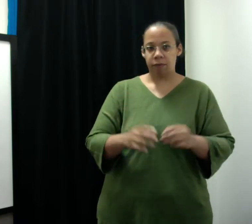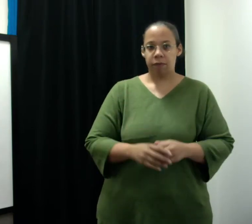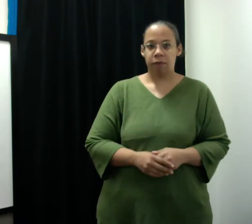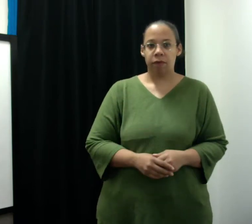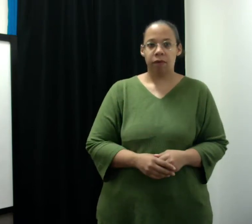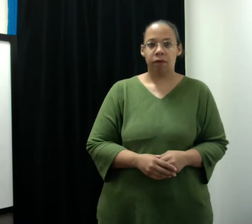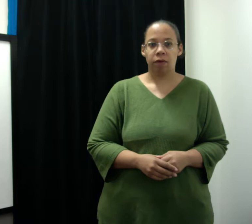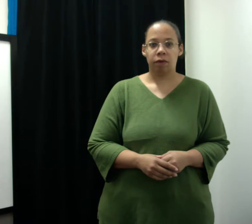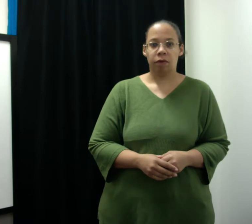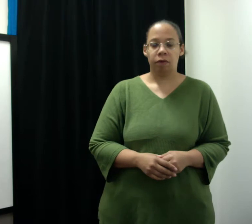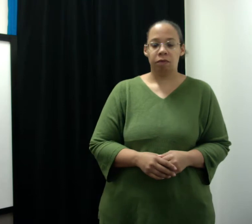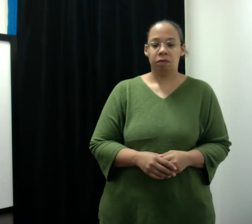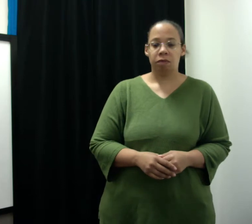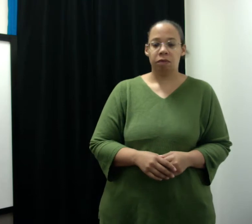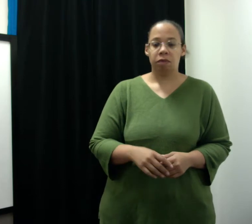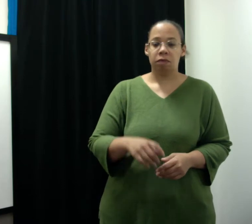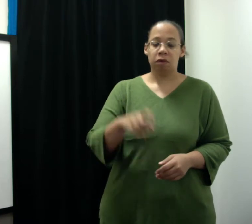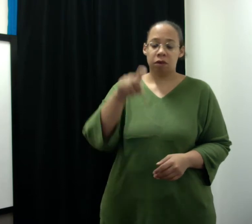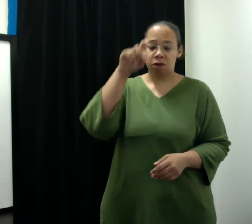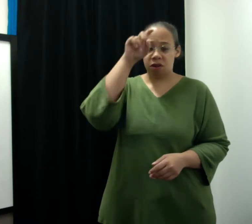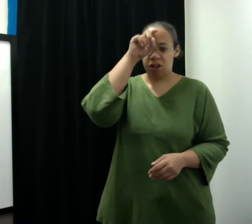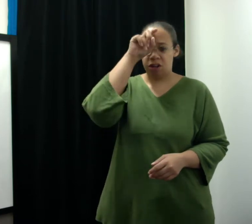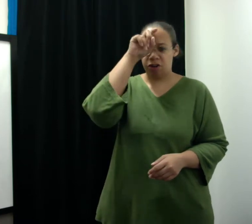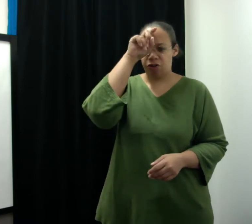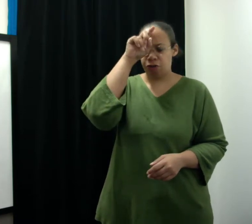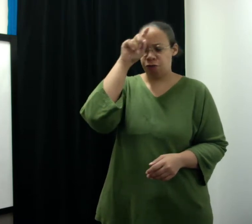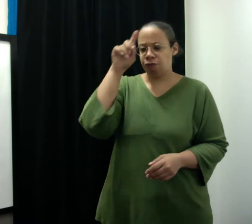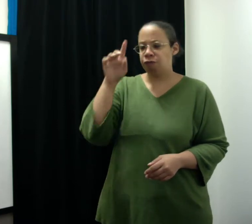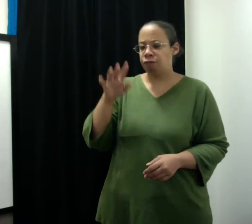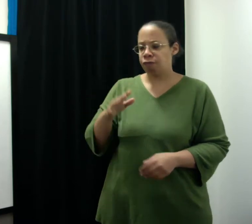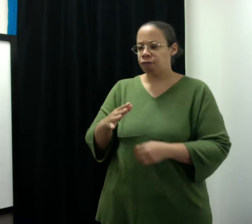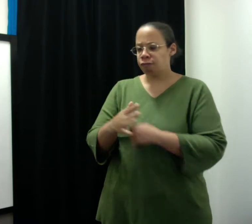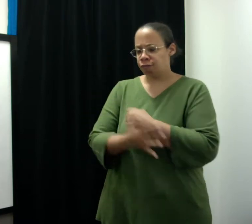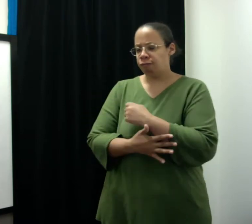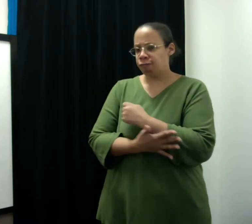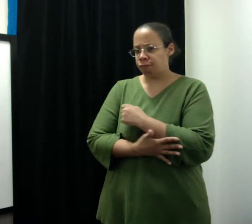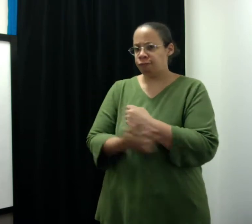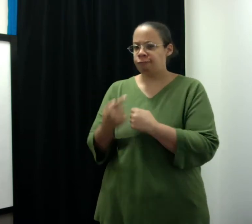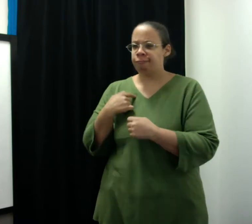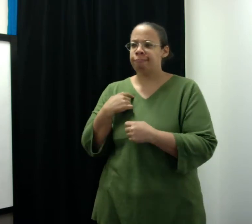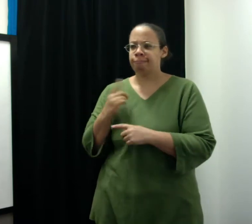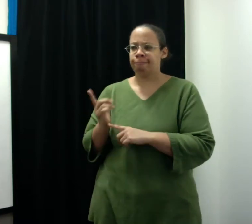I come from Egypt, which is also called Dunya, the mother of the world.